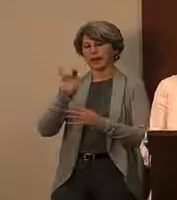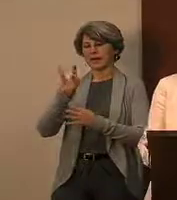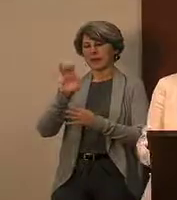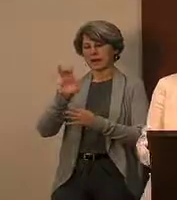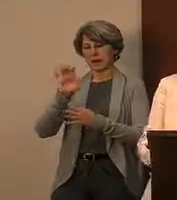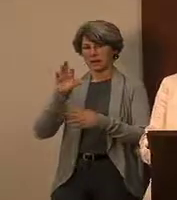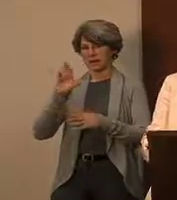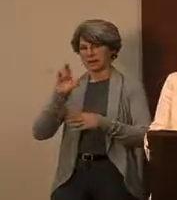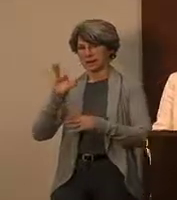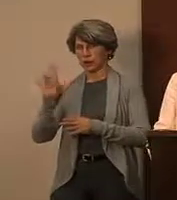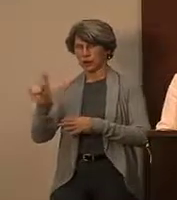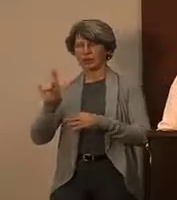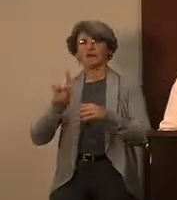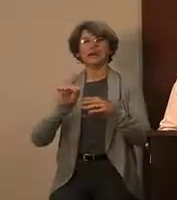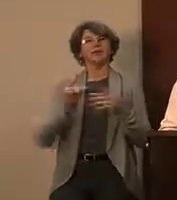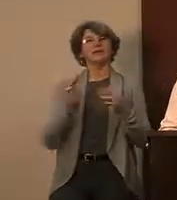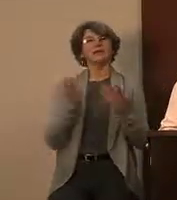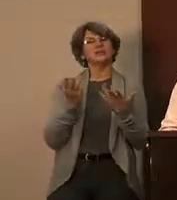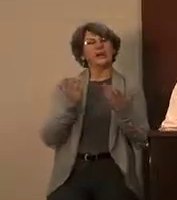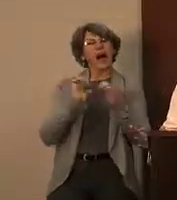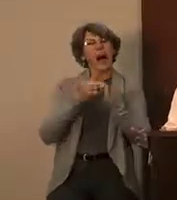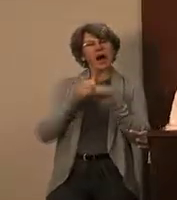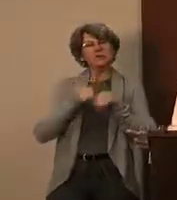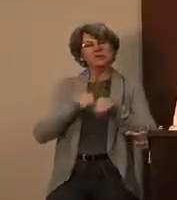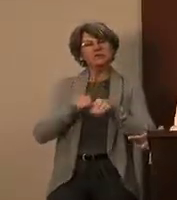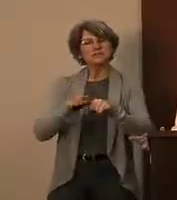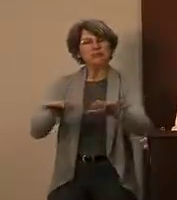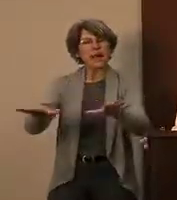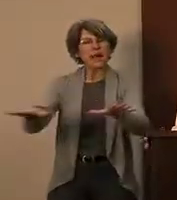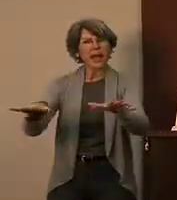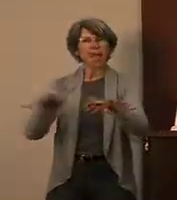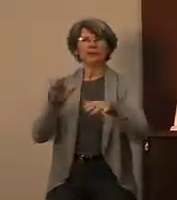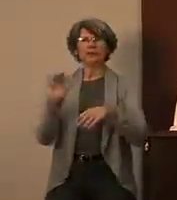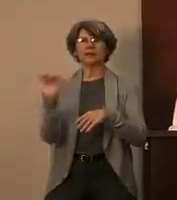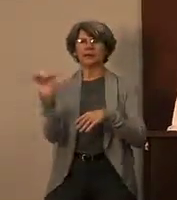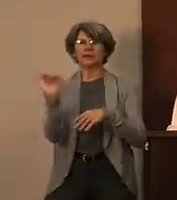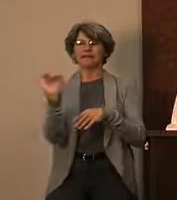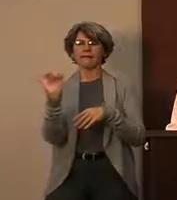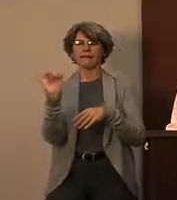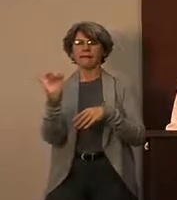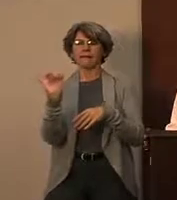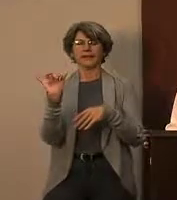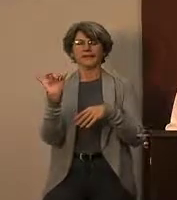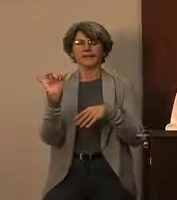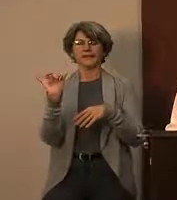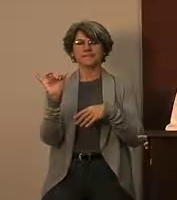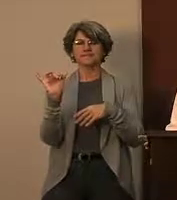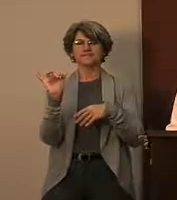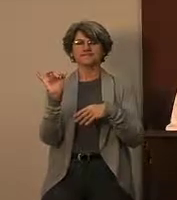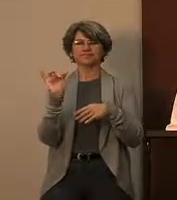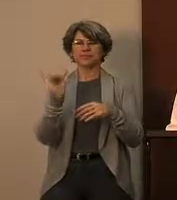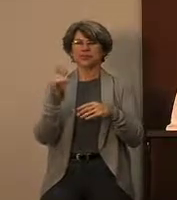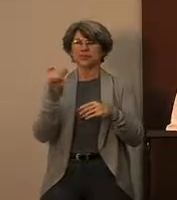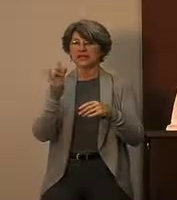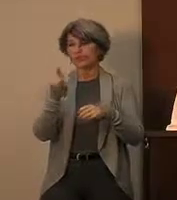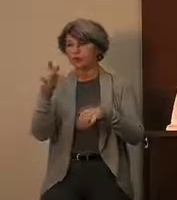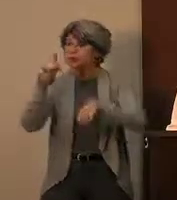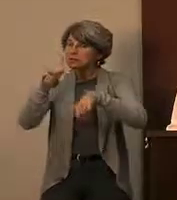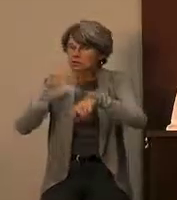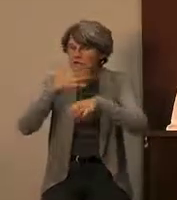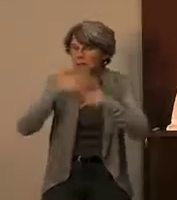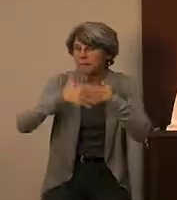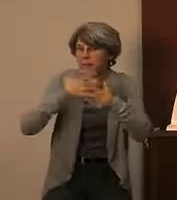it's transmitted. And so we have to look at areas like exposure to blood,